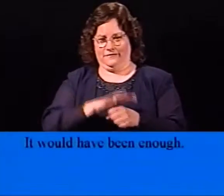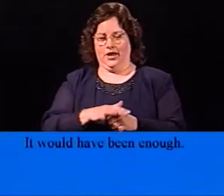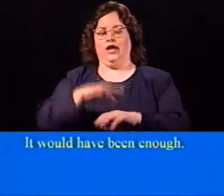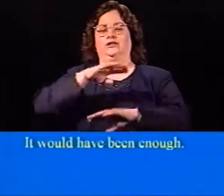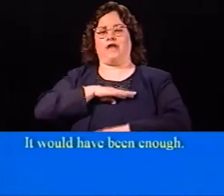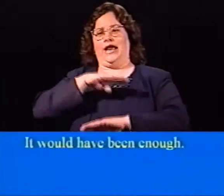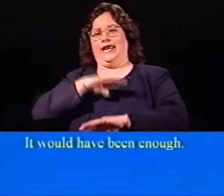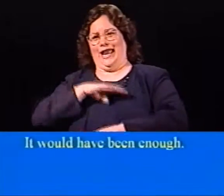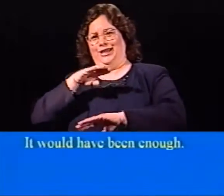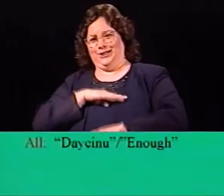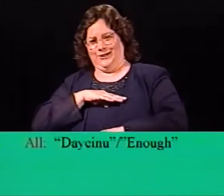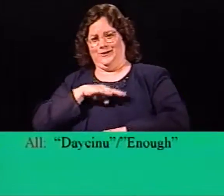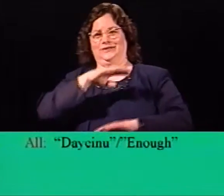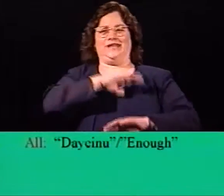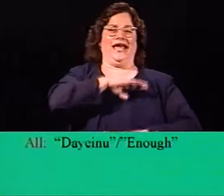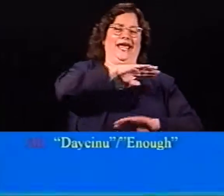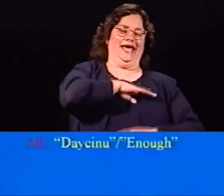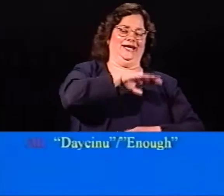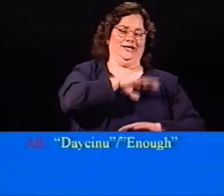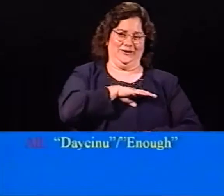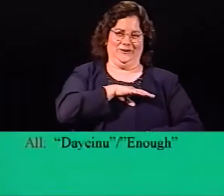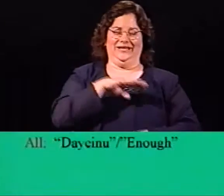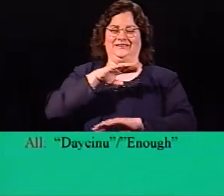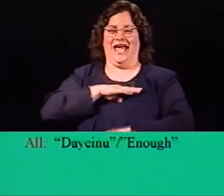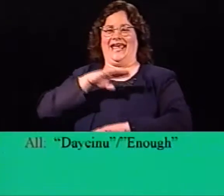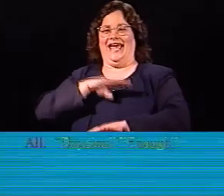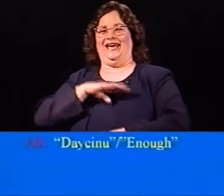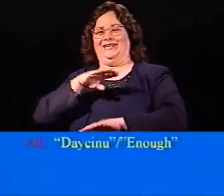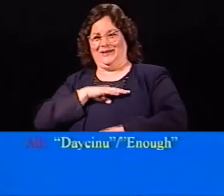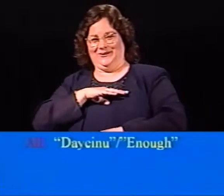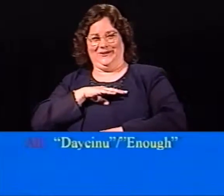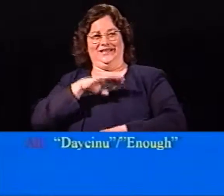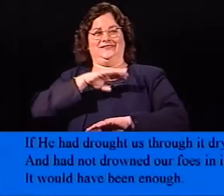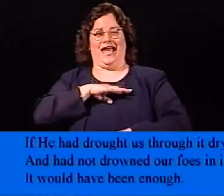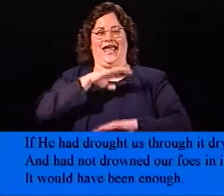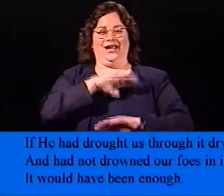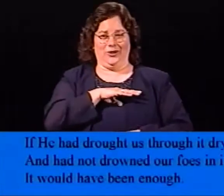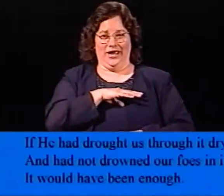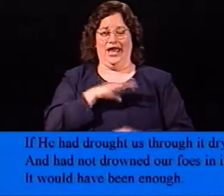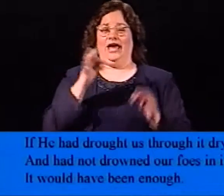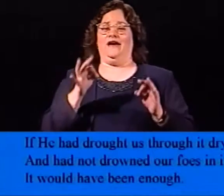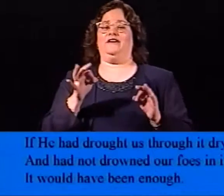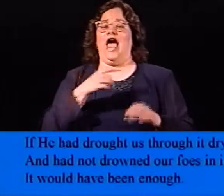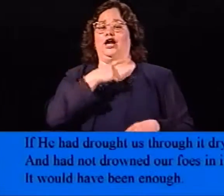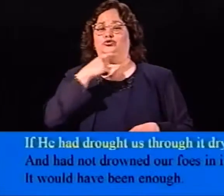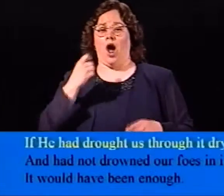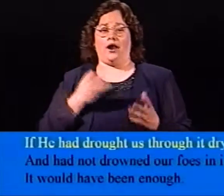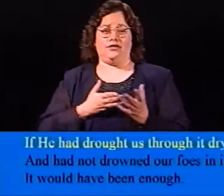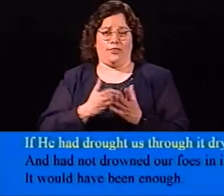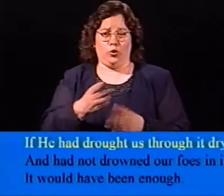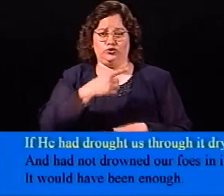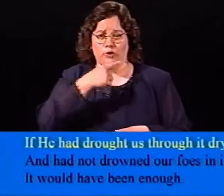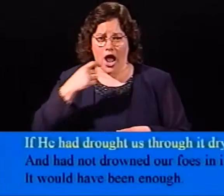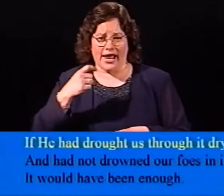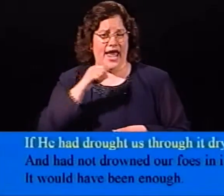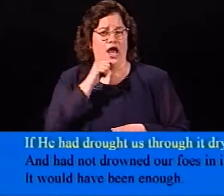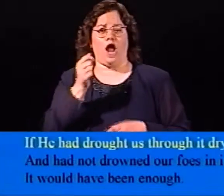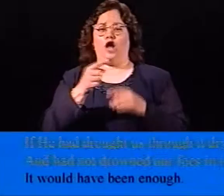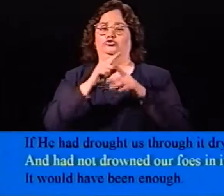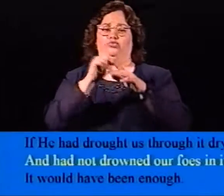enough. Dayenu, enough. Dayenu, enough. If he had not drought us through it dry and